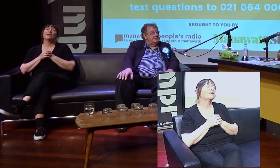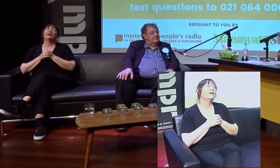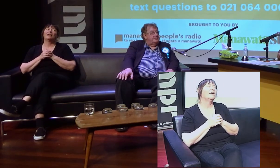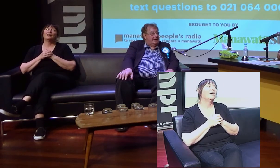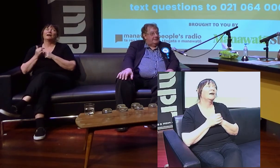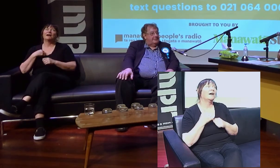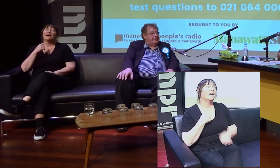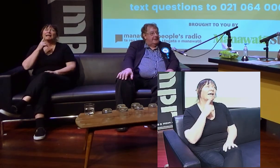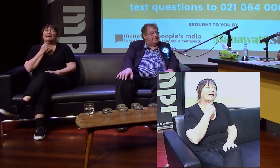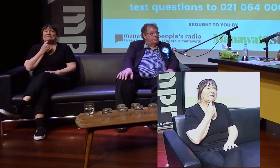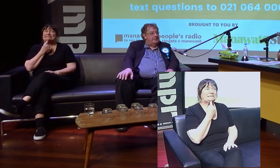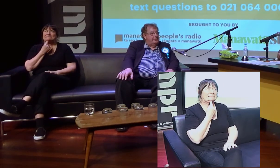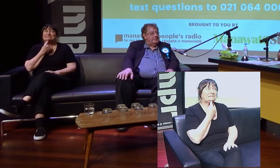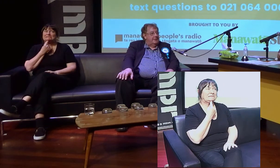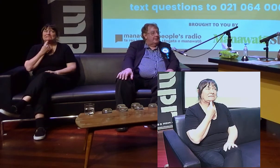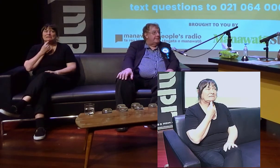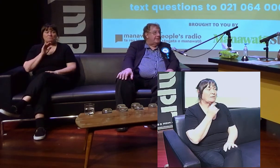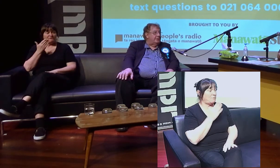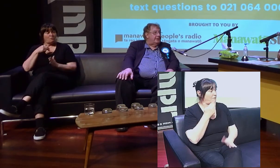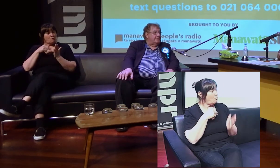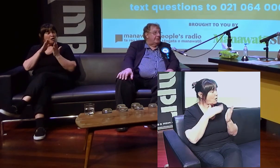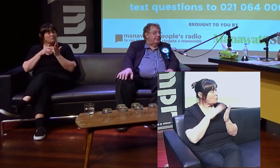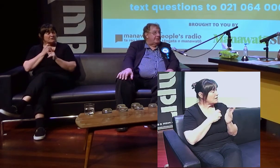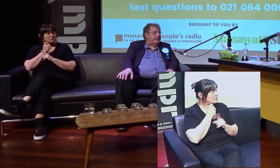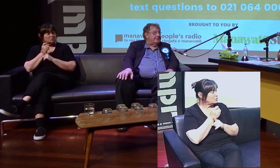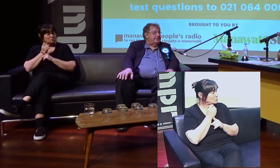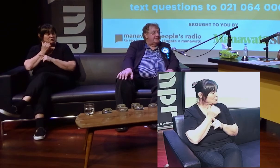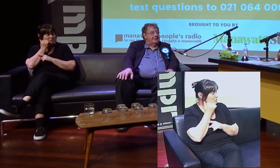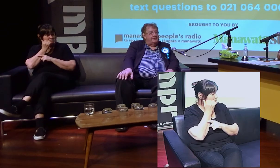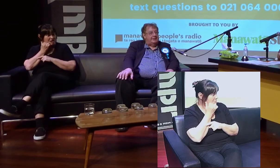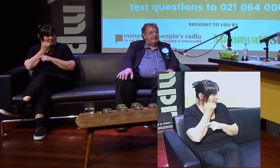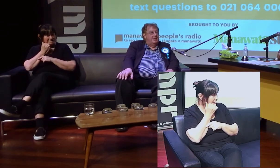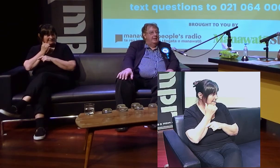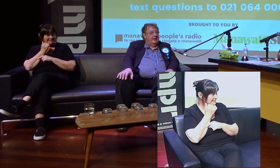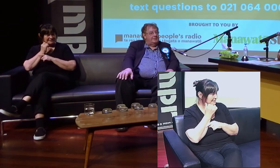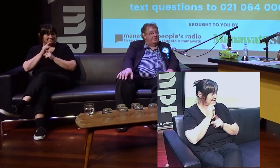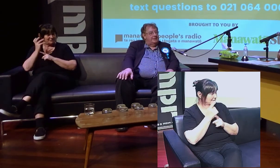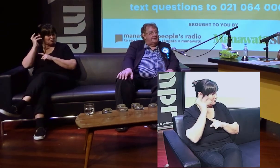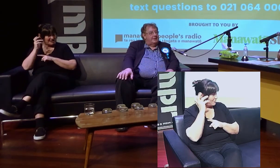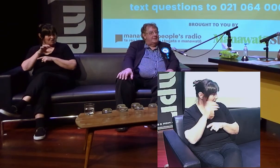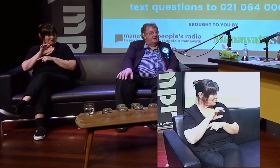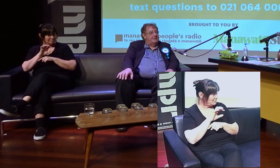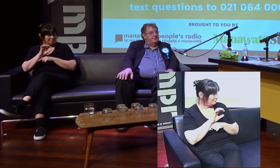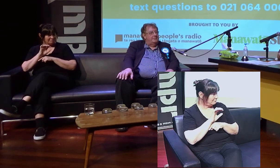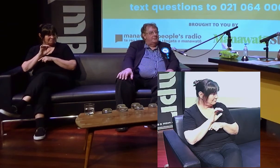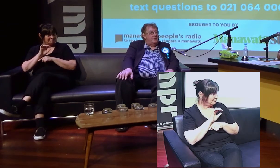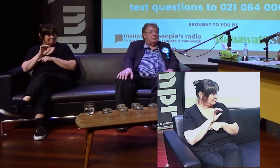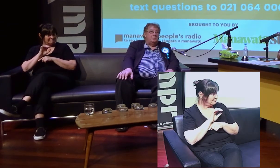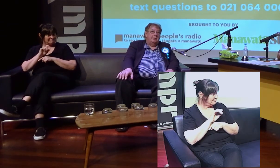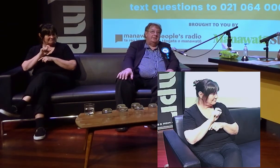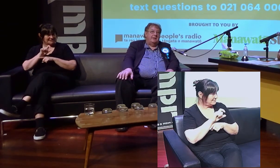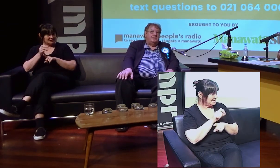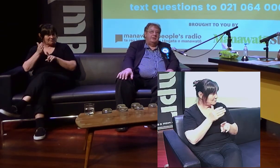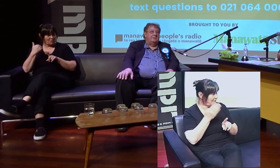can pronounce it. In fact, I used to read the news in Māori for several years on various radio stations around New Zealand. As far as we were